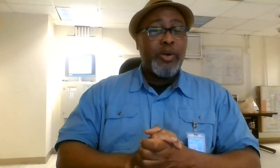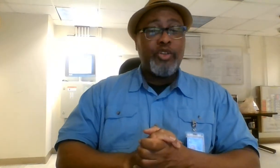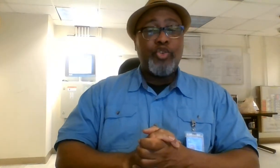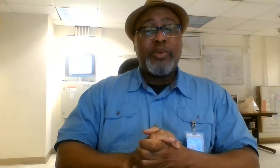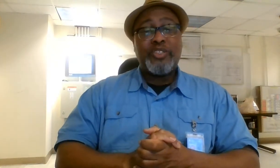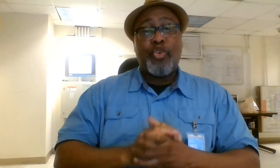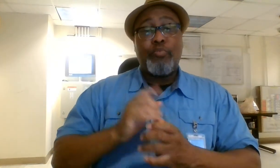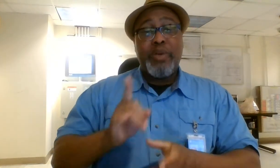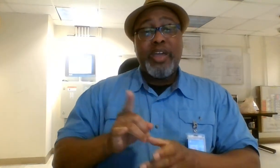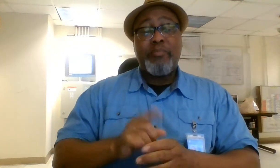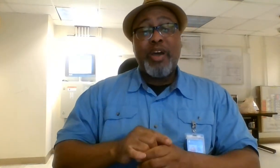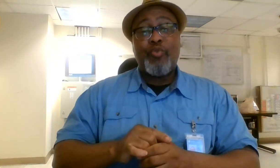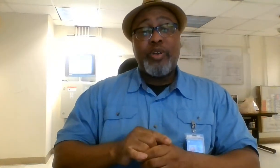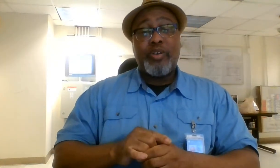But you must obey my will.